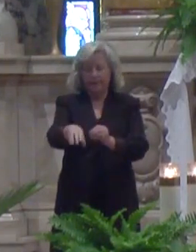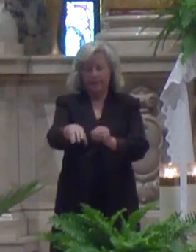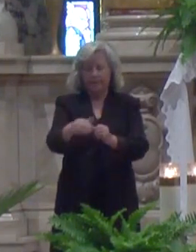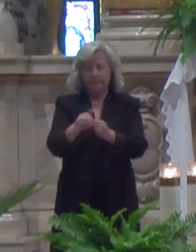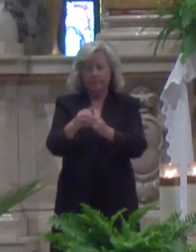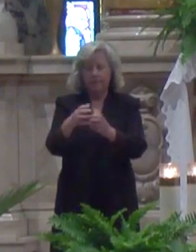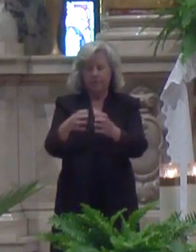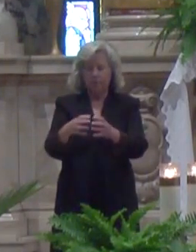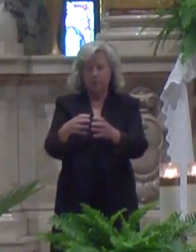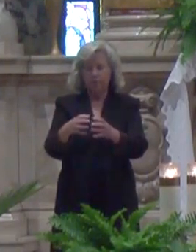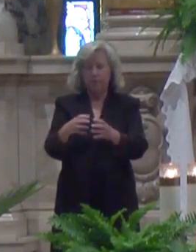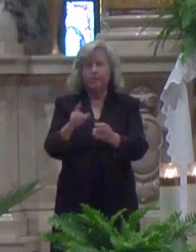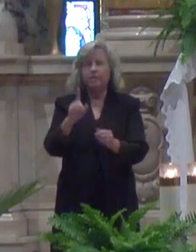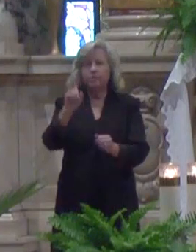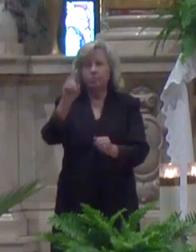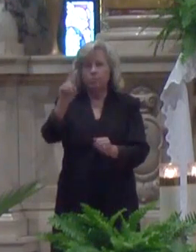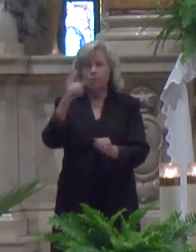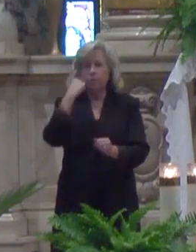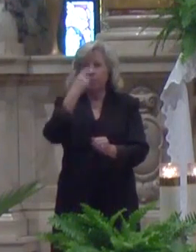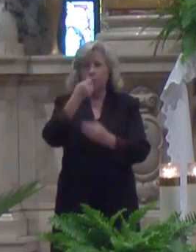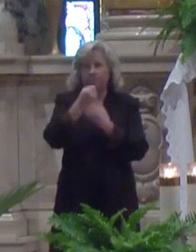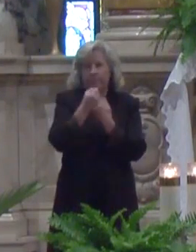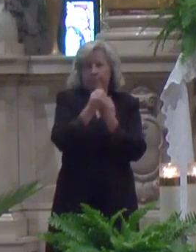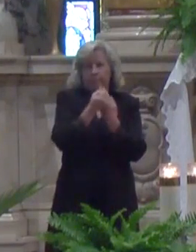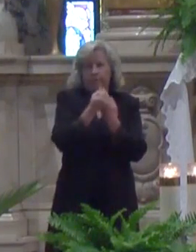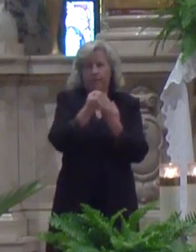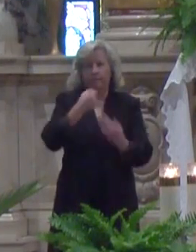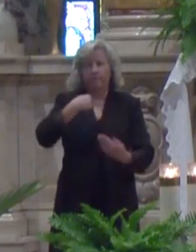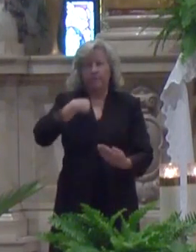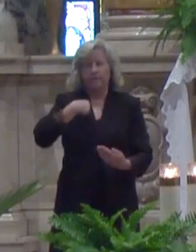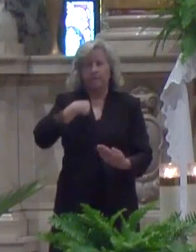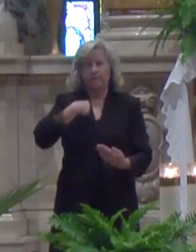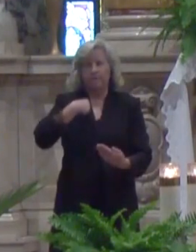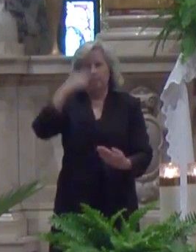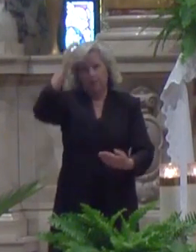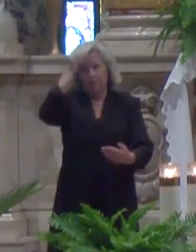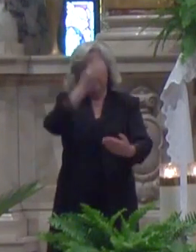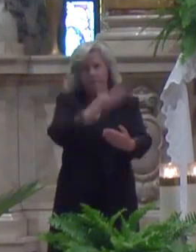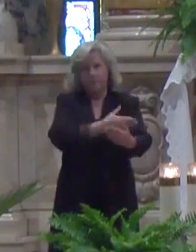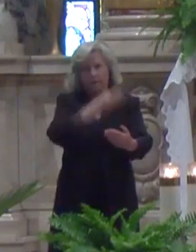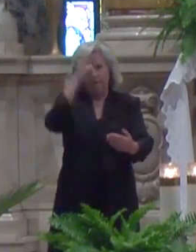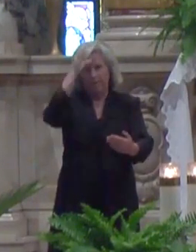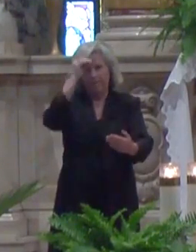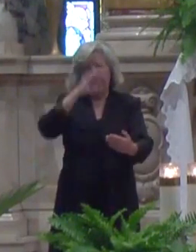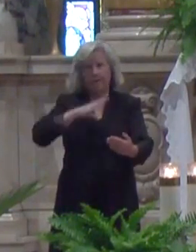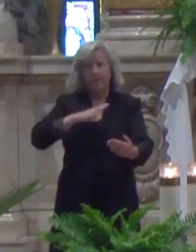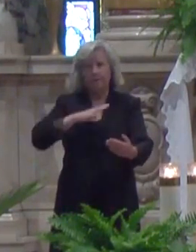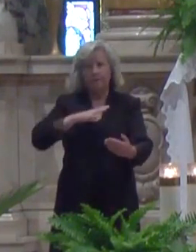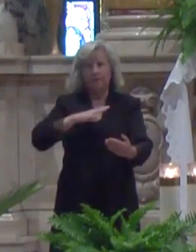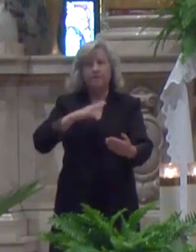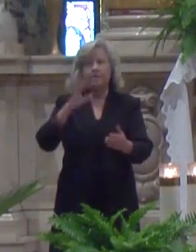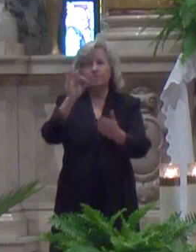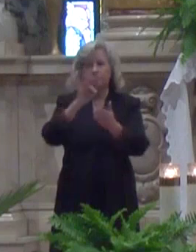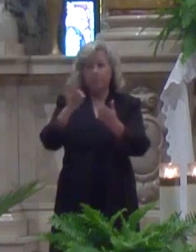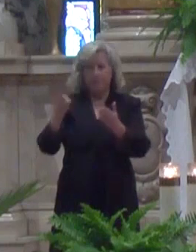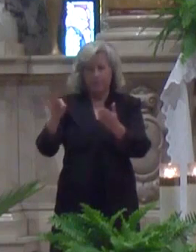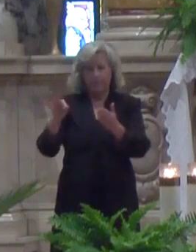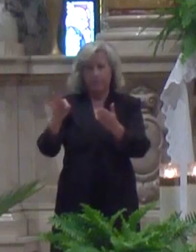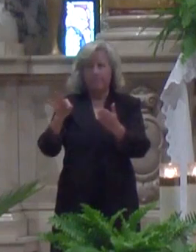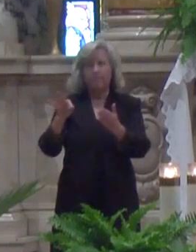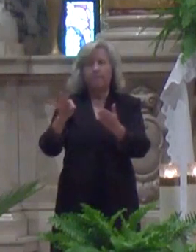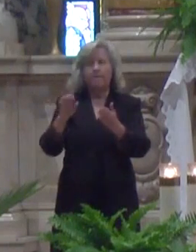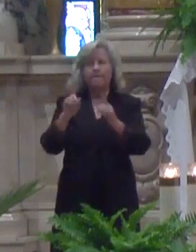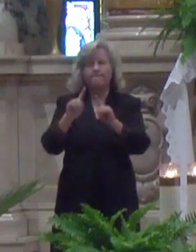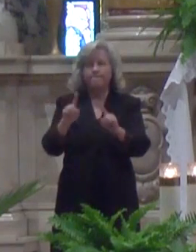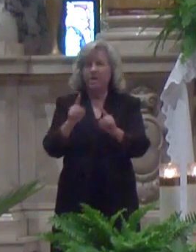with me is the one who will betray me. The Son of Man indeed goes, as it is written of him,